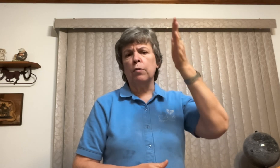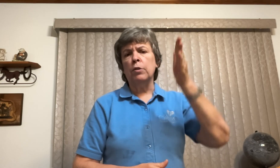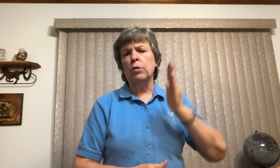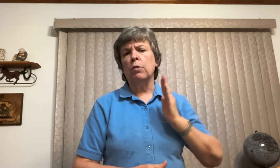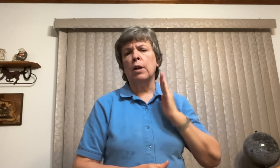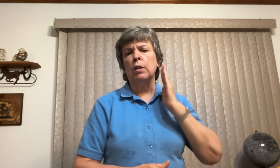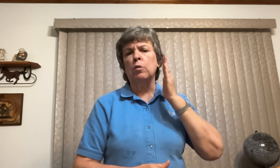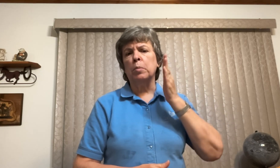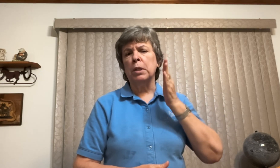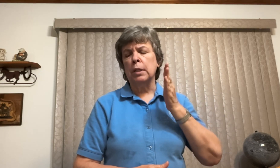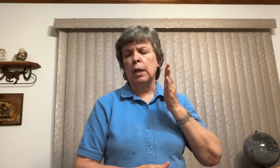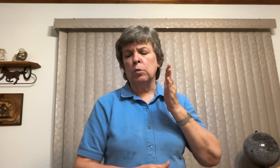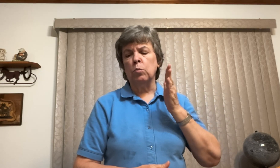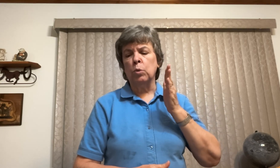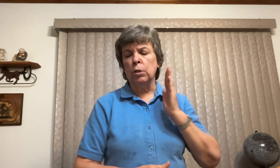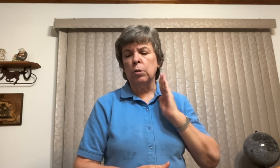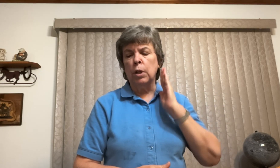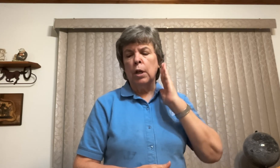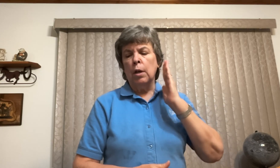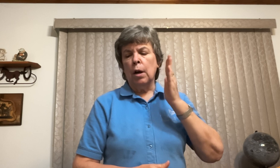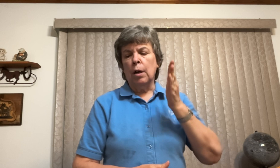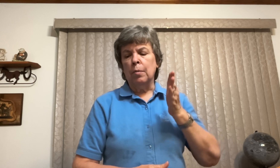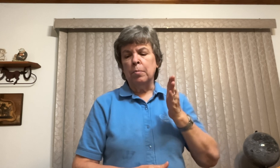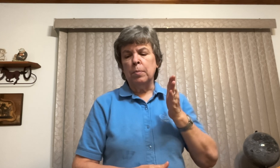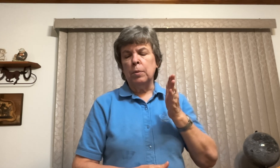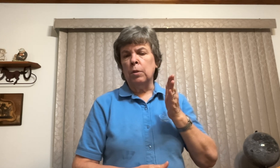just go out a little bit, that's will. You don't